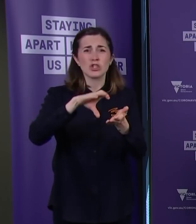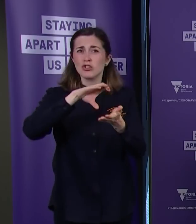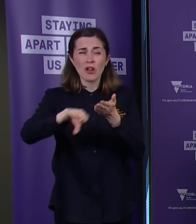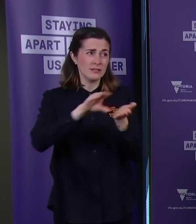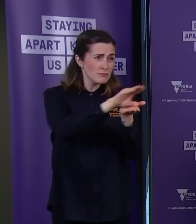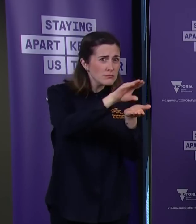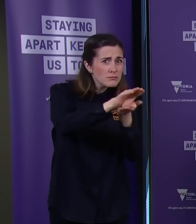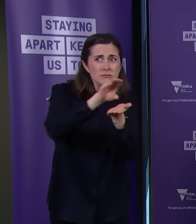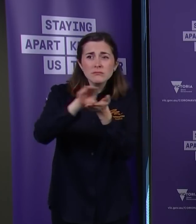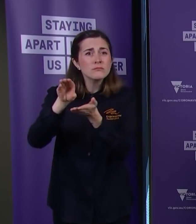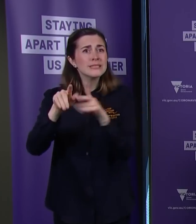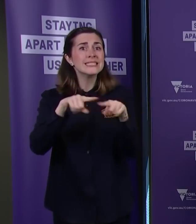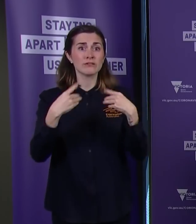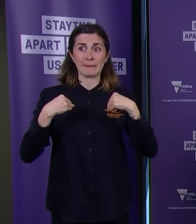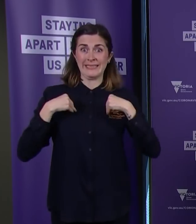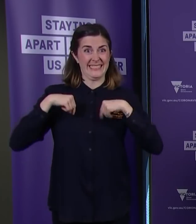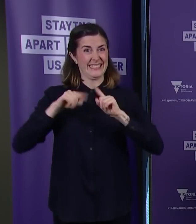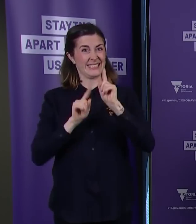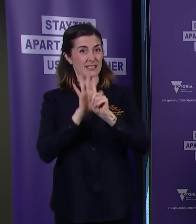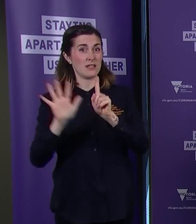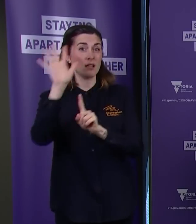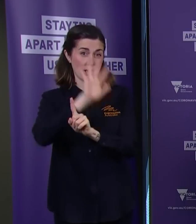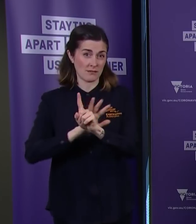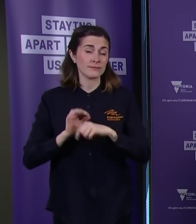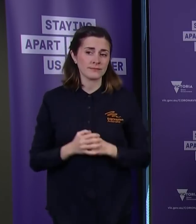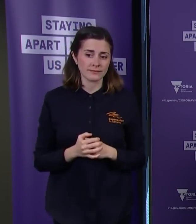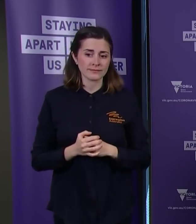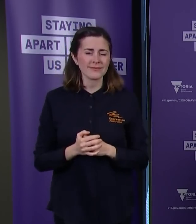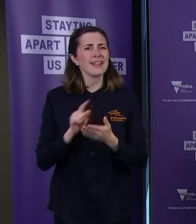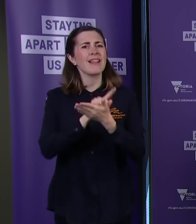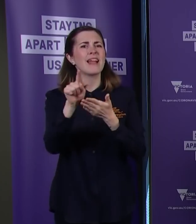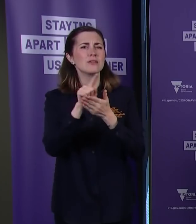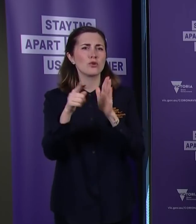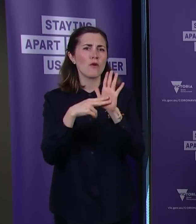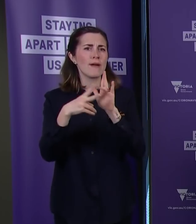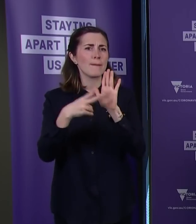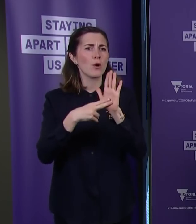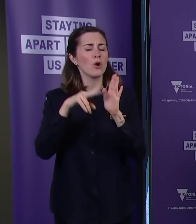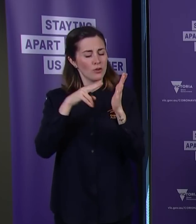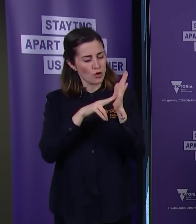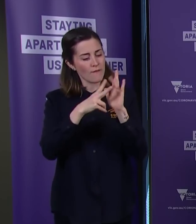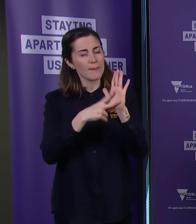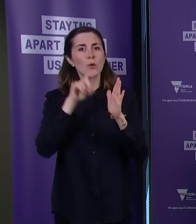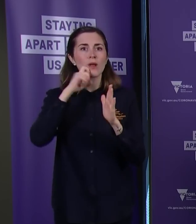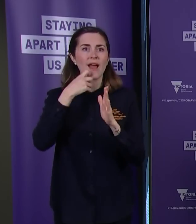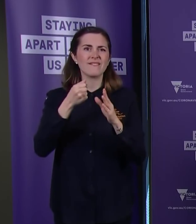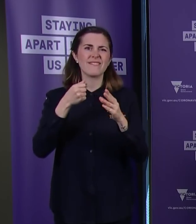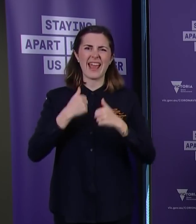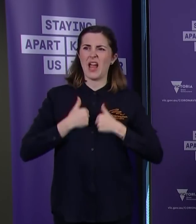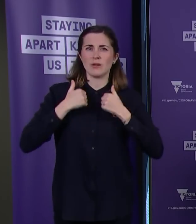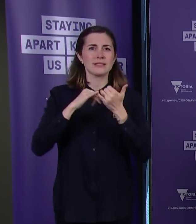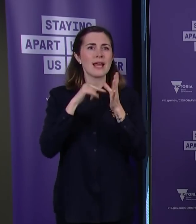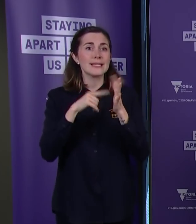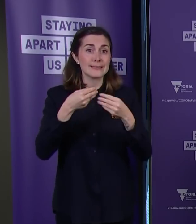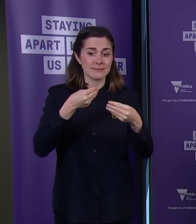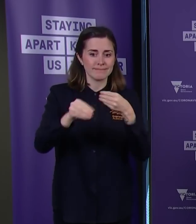businesses. And that's why when the state budget is released later in November, it will be a record investment